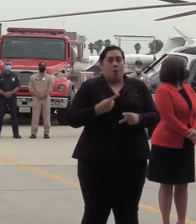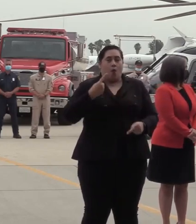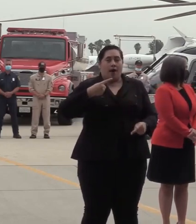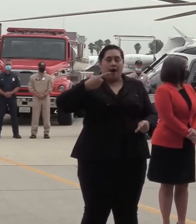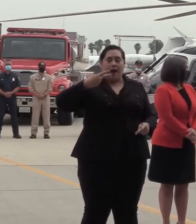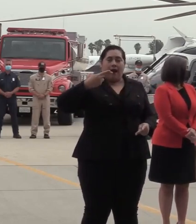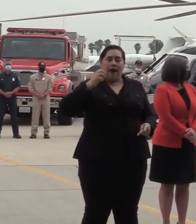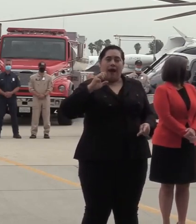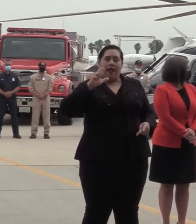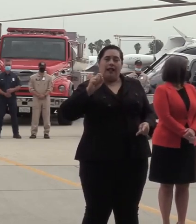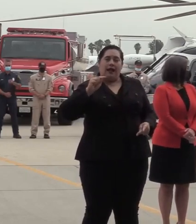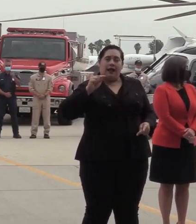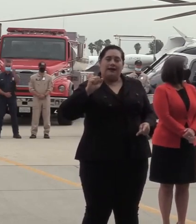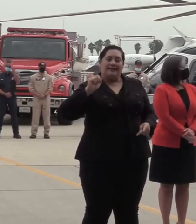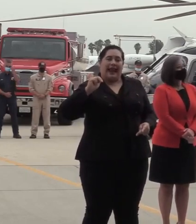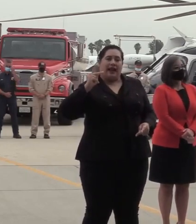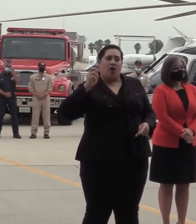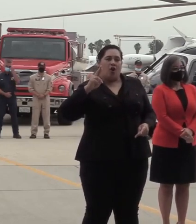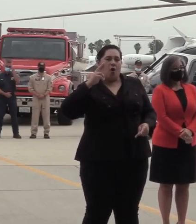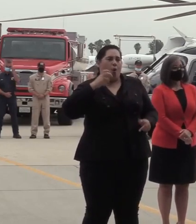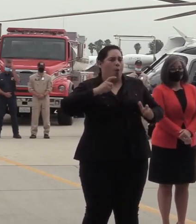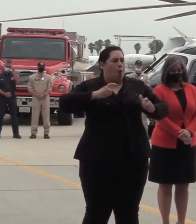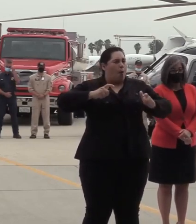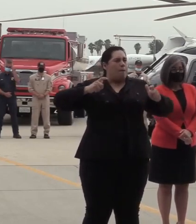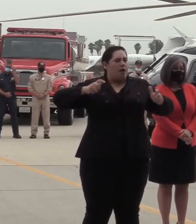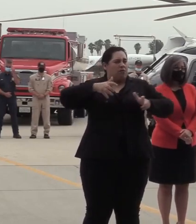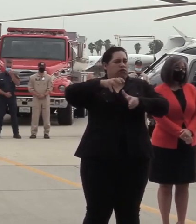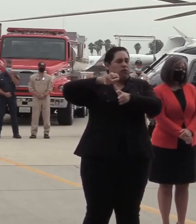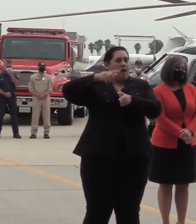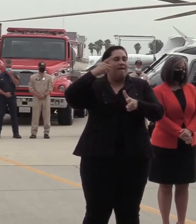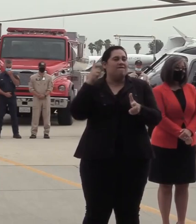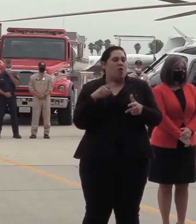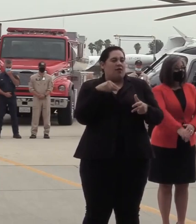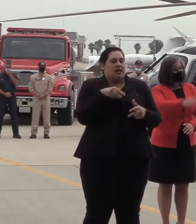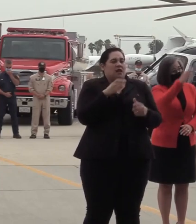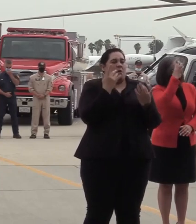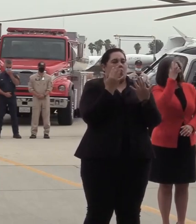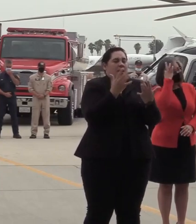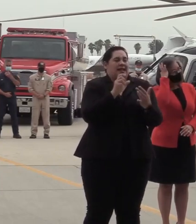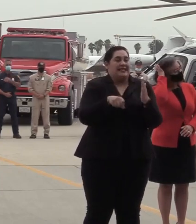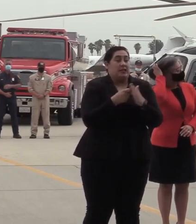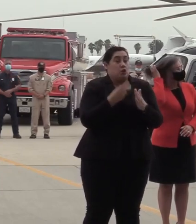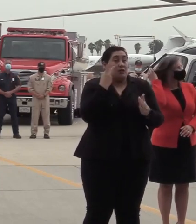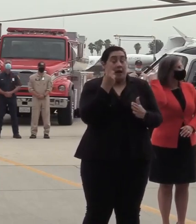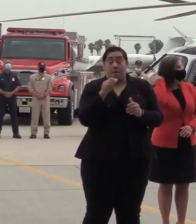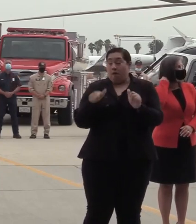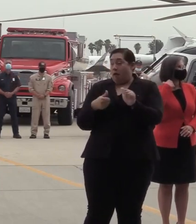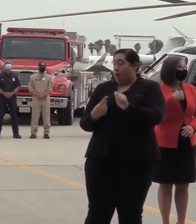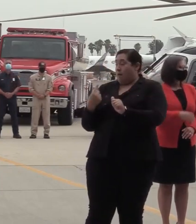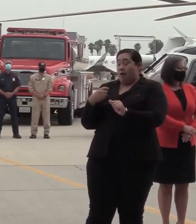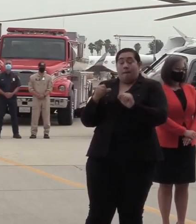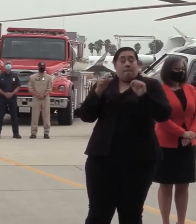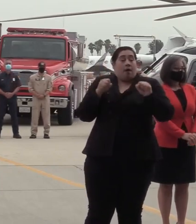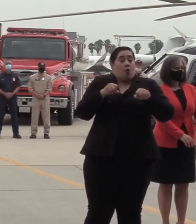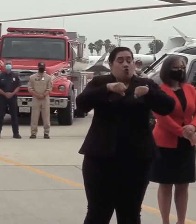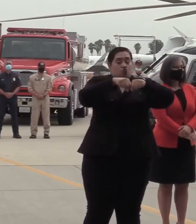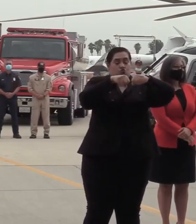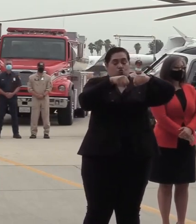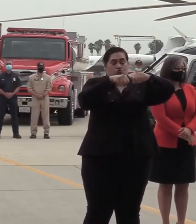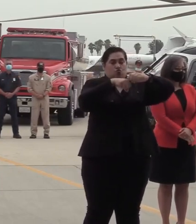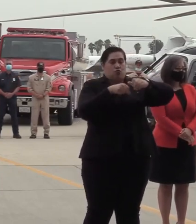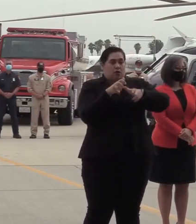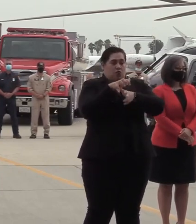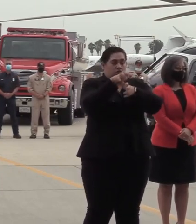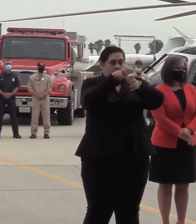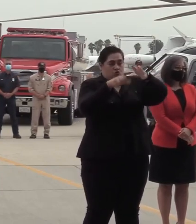brush fire season. The Erickson Skycrane that you see behind me is capable of dropping 2,600